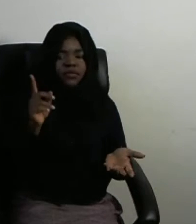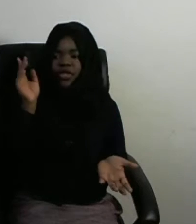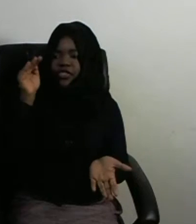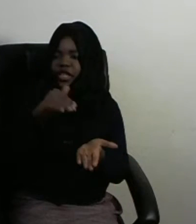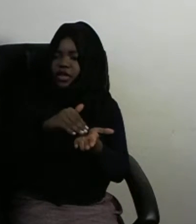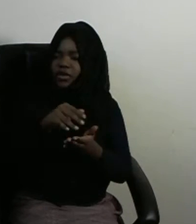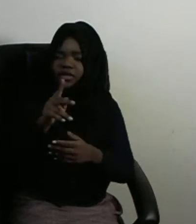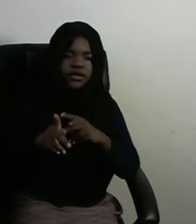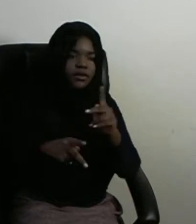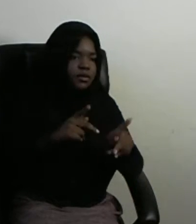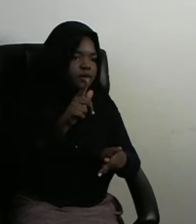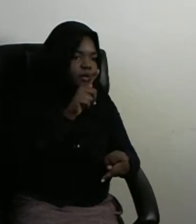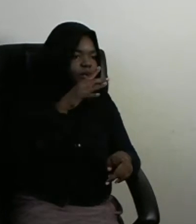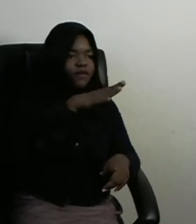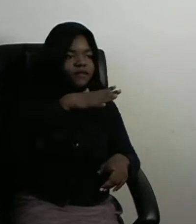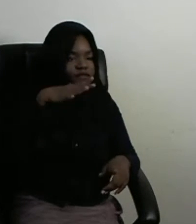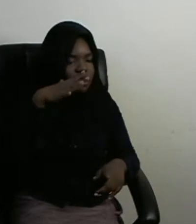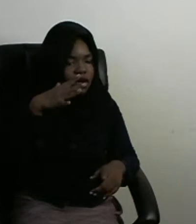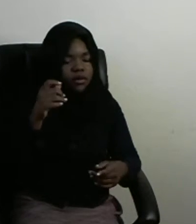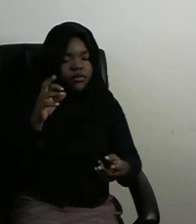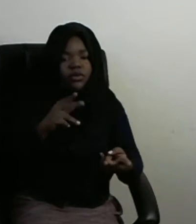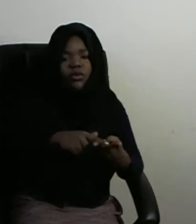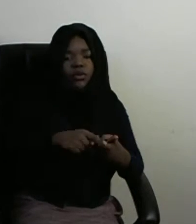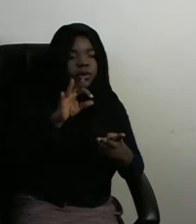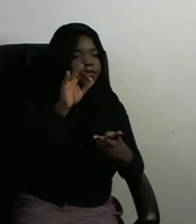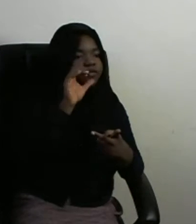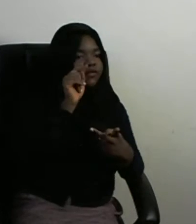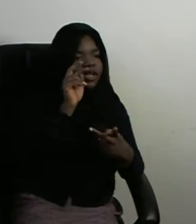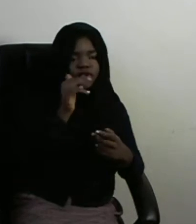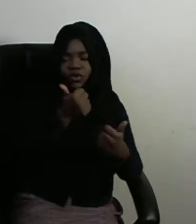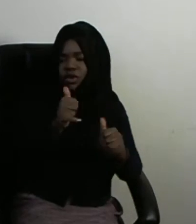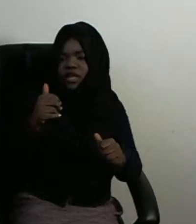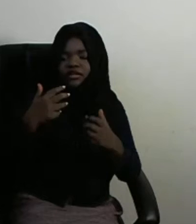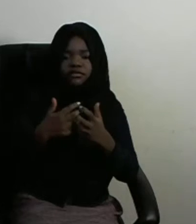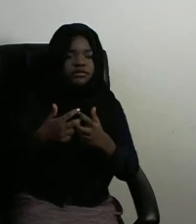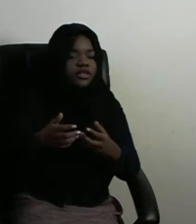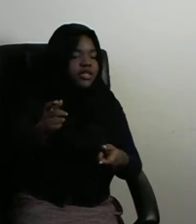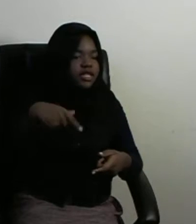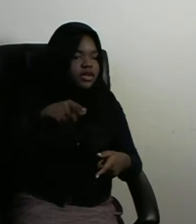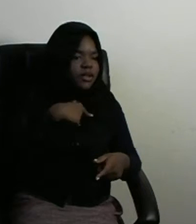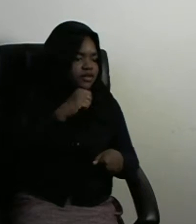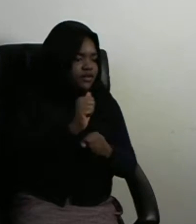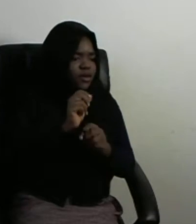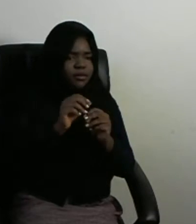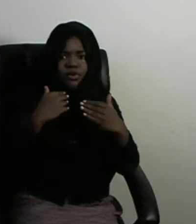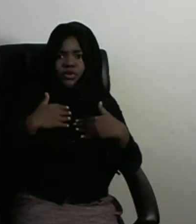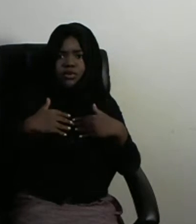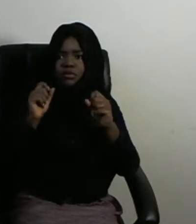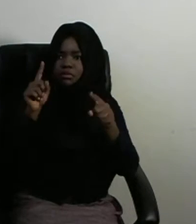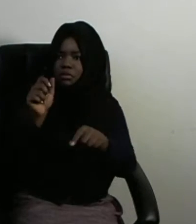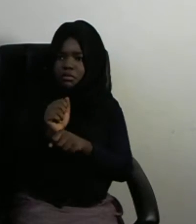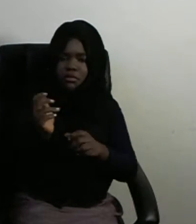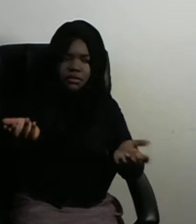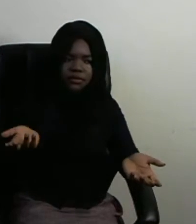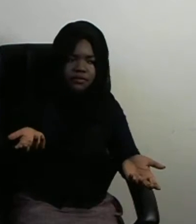of others who have farms or factories or anything else, they will have work, but nobody to work for